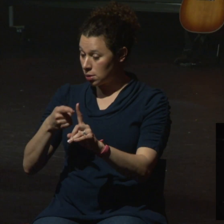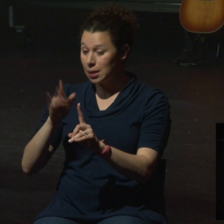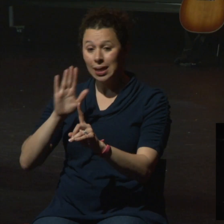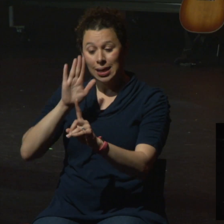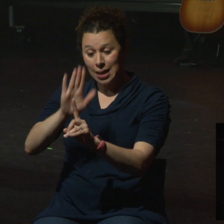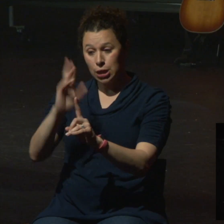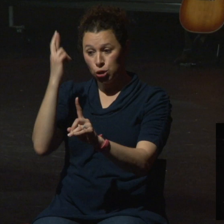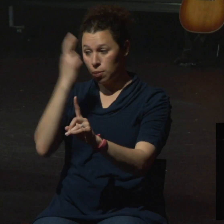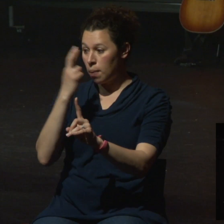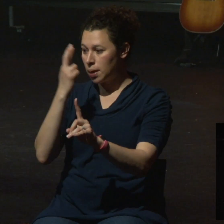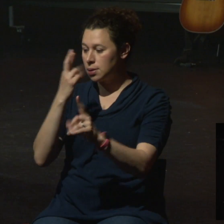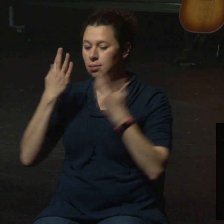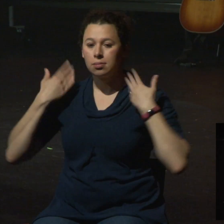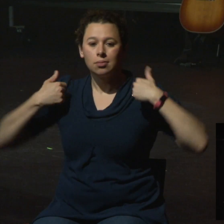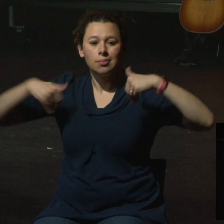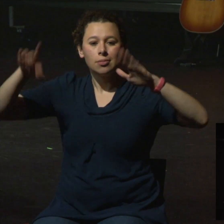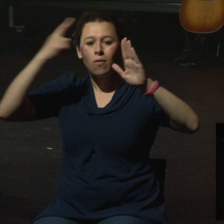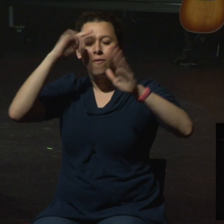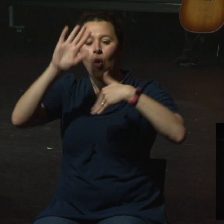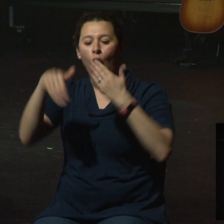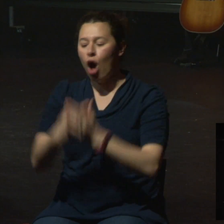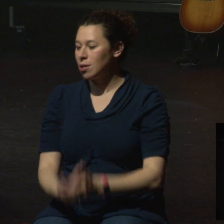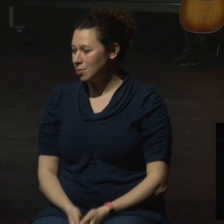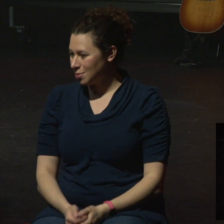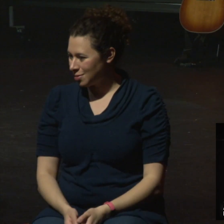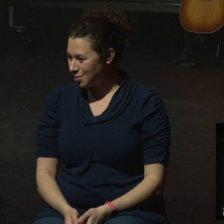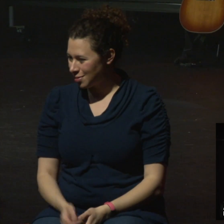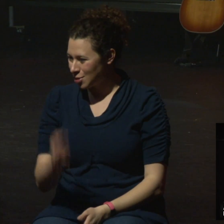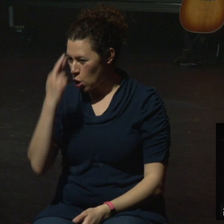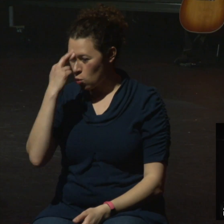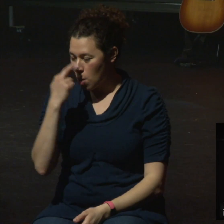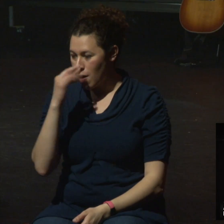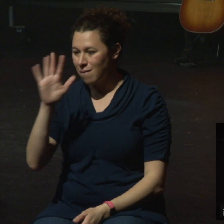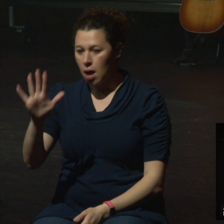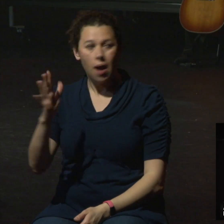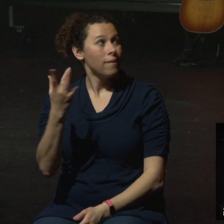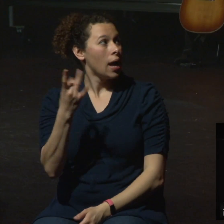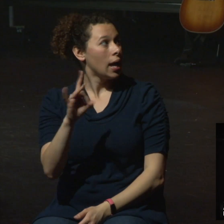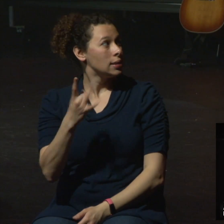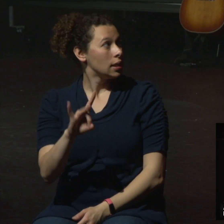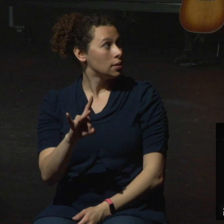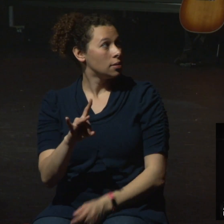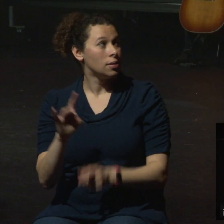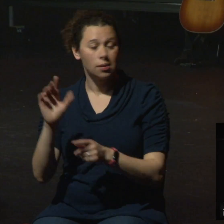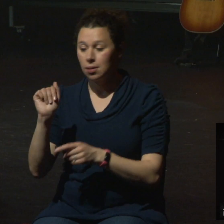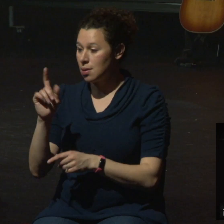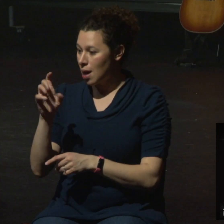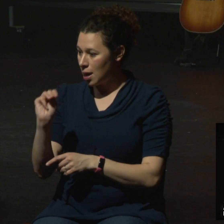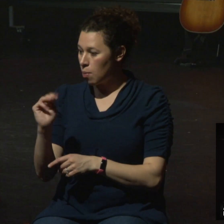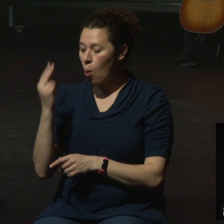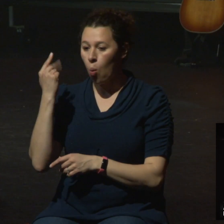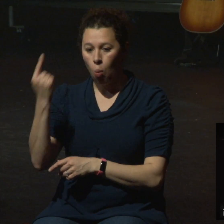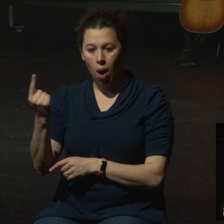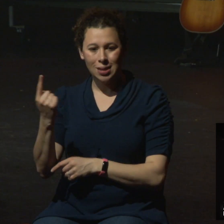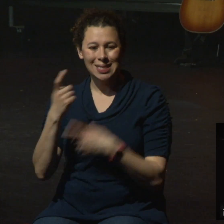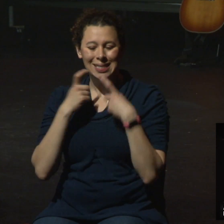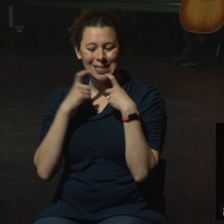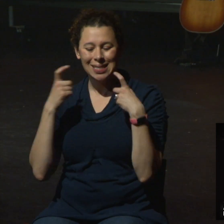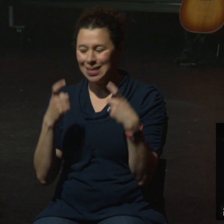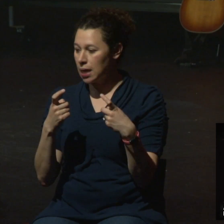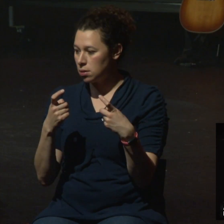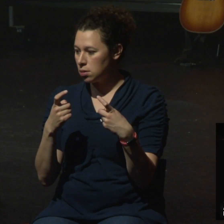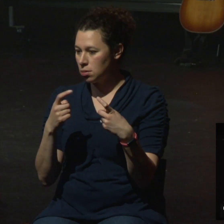sacrifice for all. Romans 5:18, Adam's one sin brings condemnation for everyone, but Christ's one act